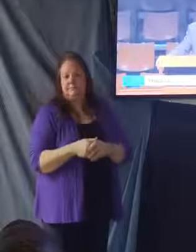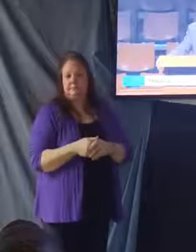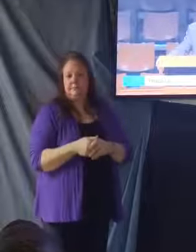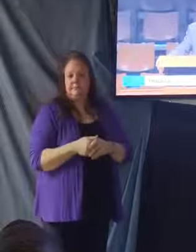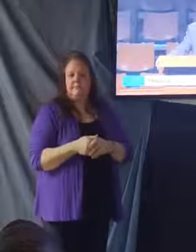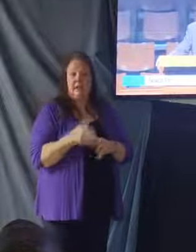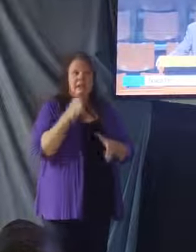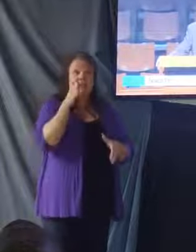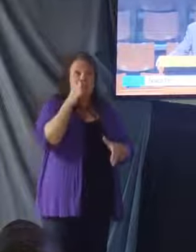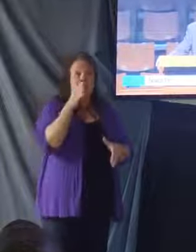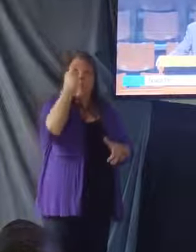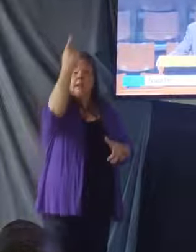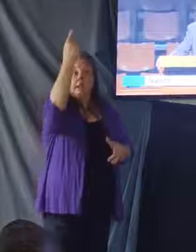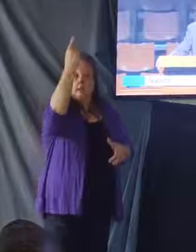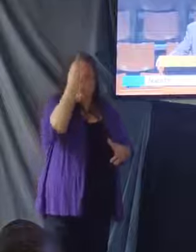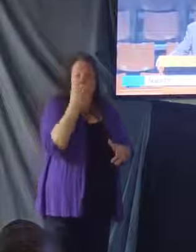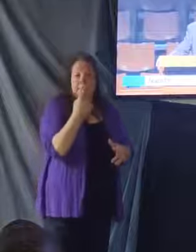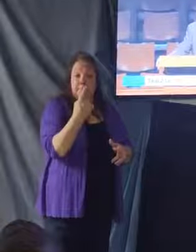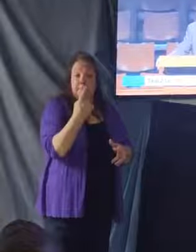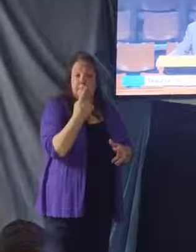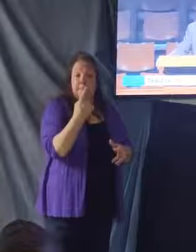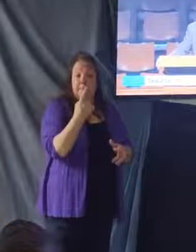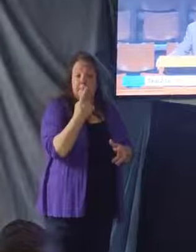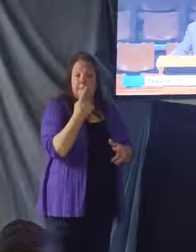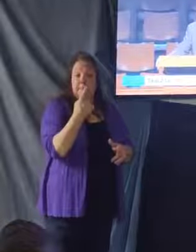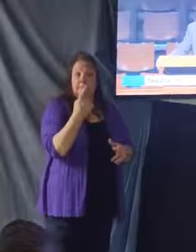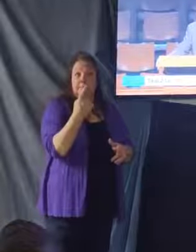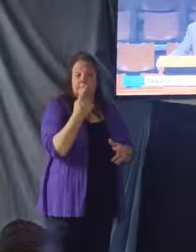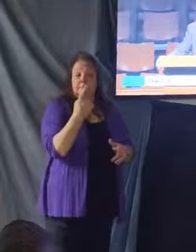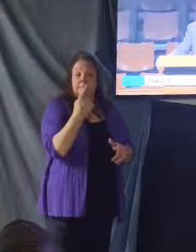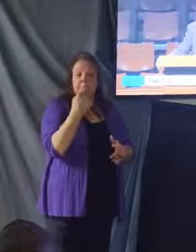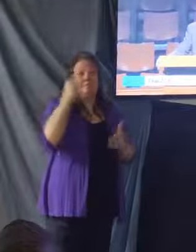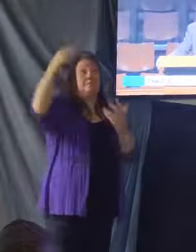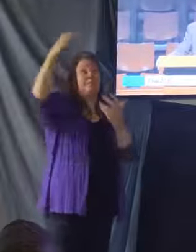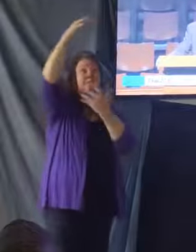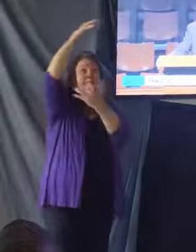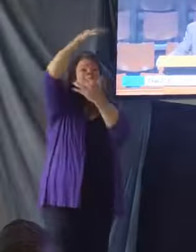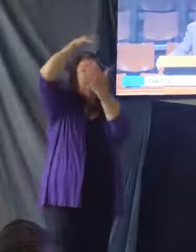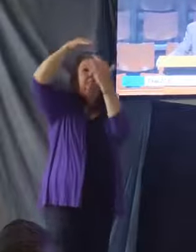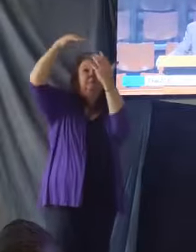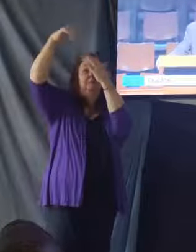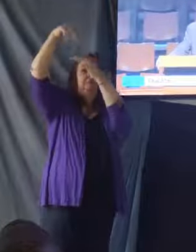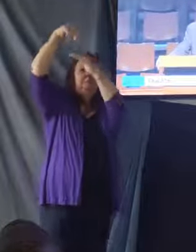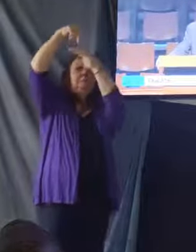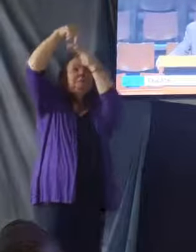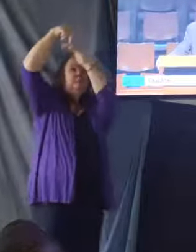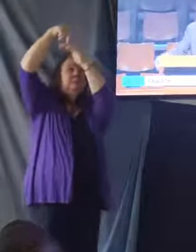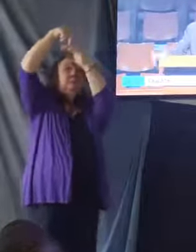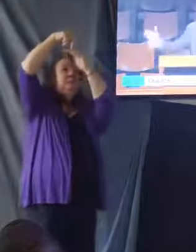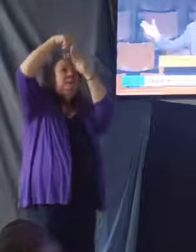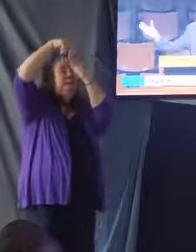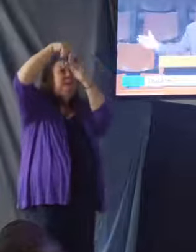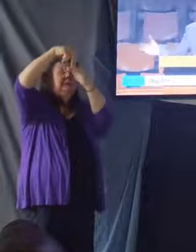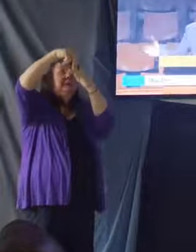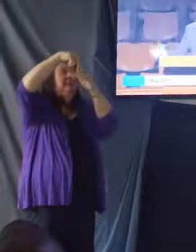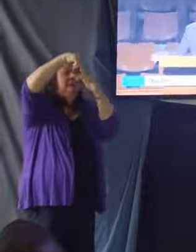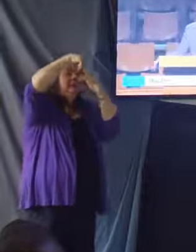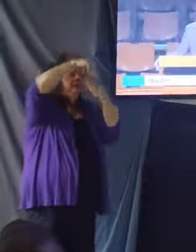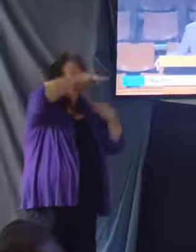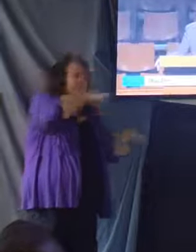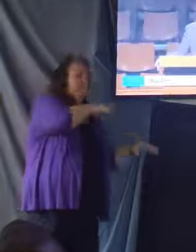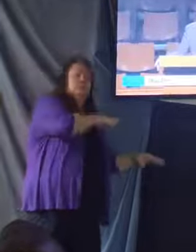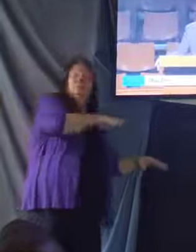And someday he'll come and he'll descend from heaven in the clouds and all will